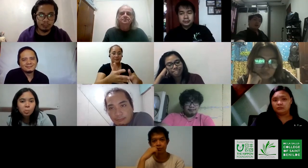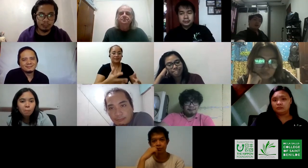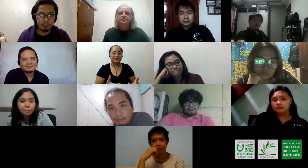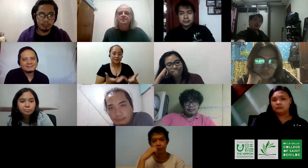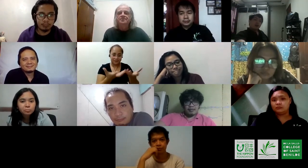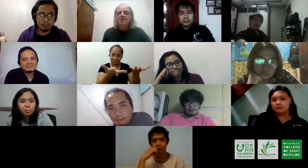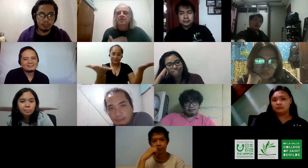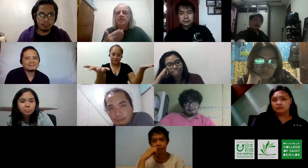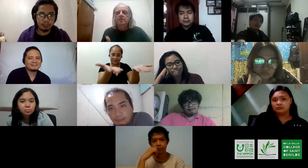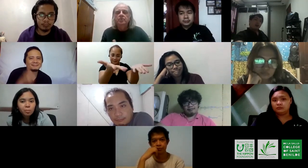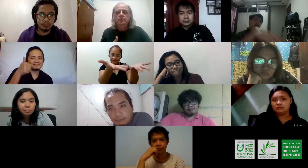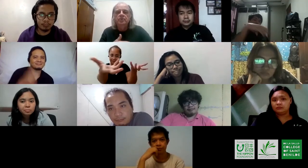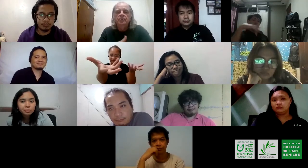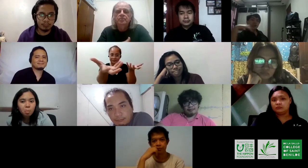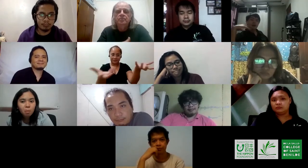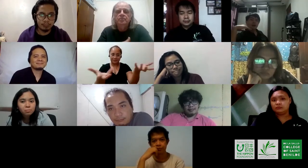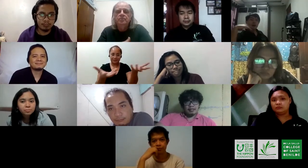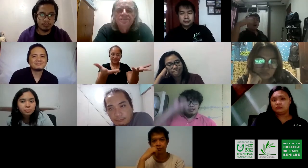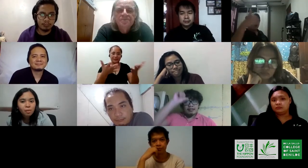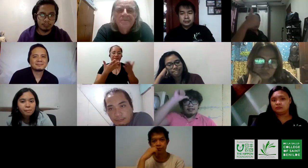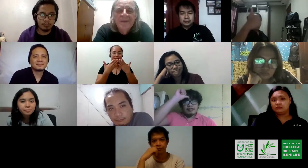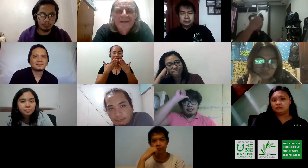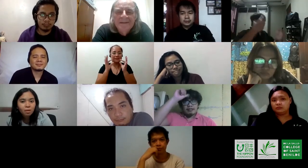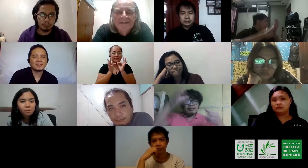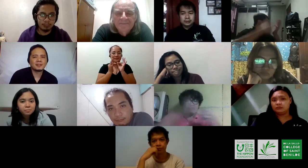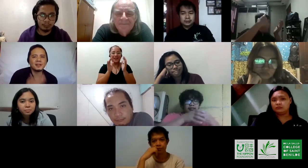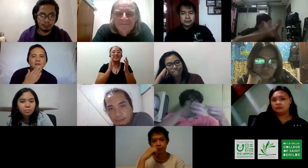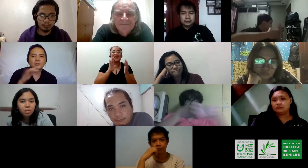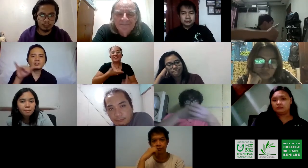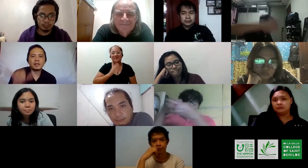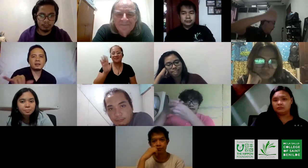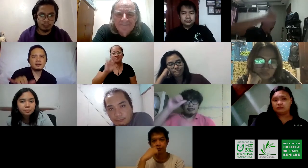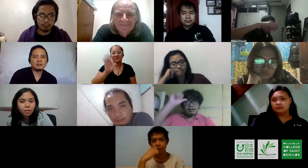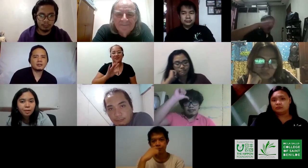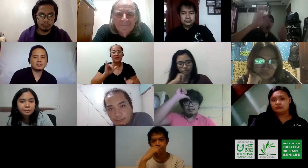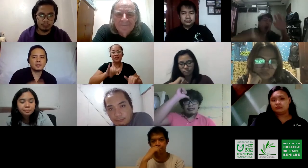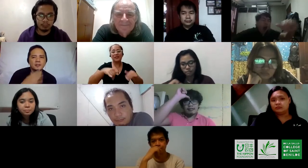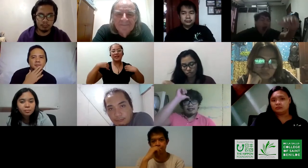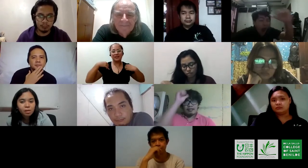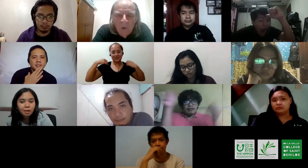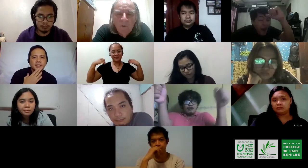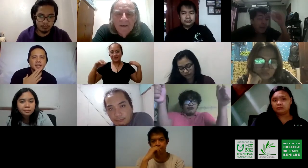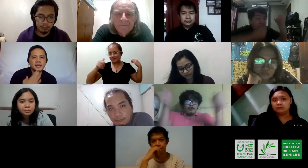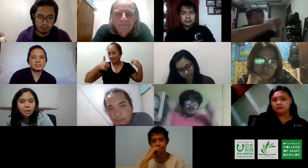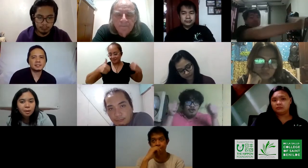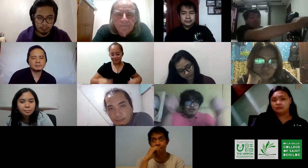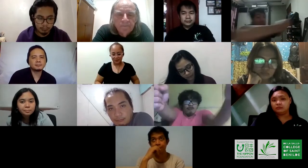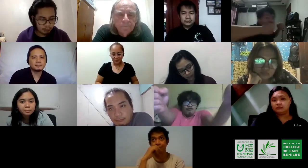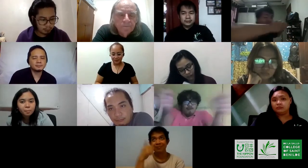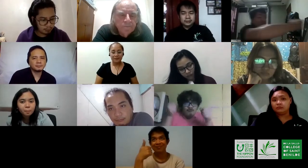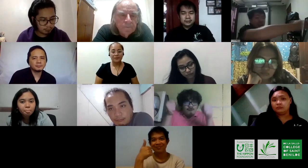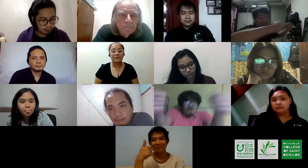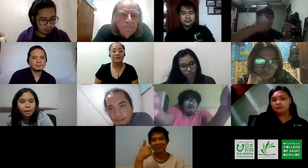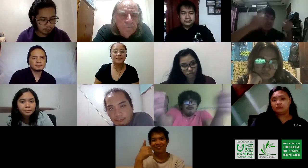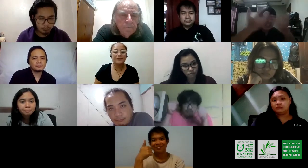Okay. Thank you to the interpreters. Thank you. We'll stay as well, just in Okay. case.